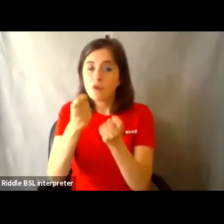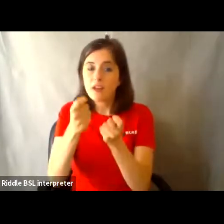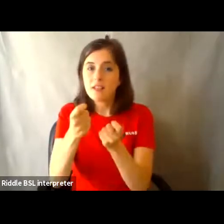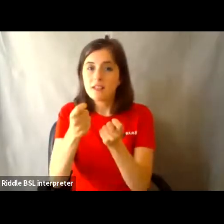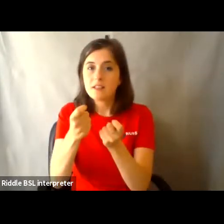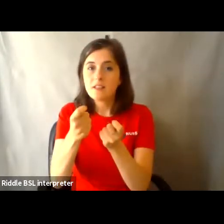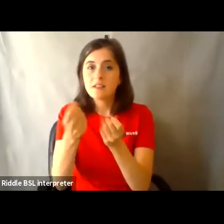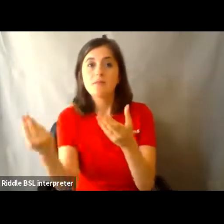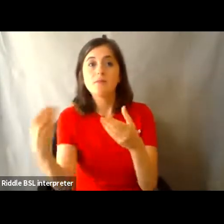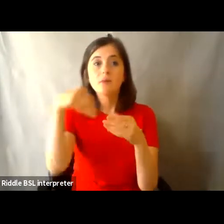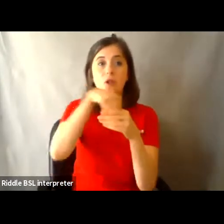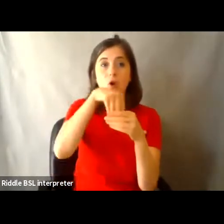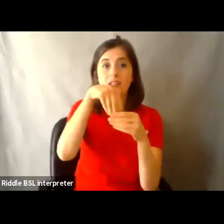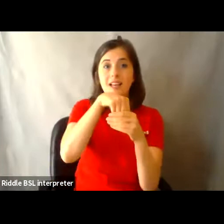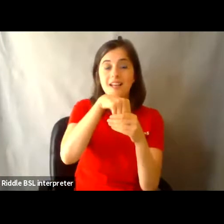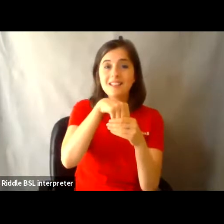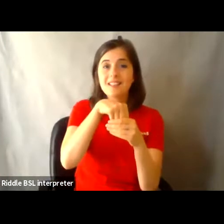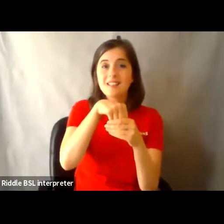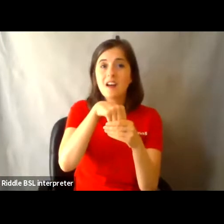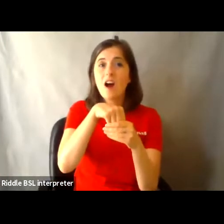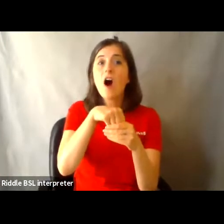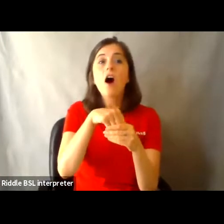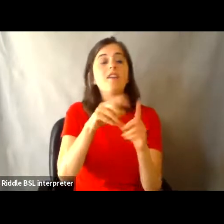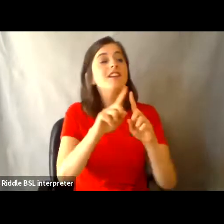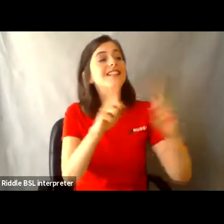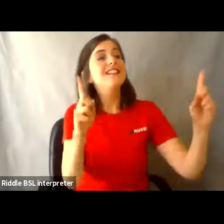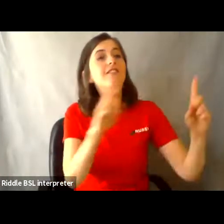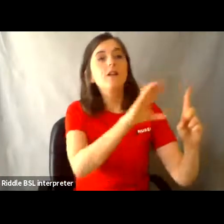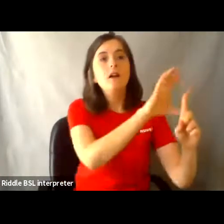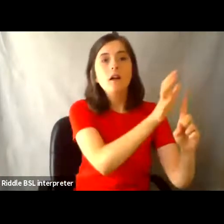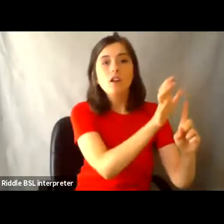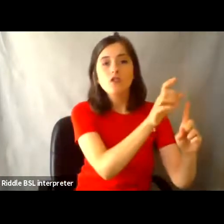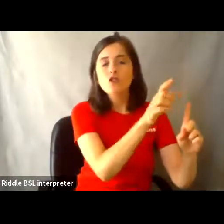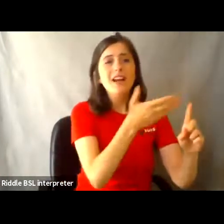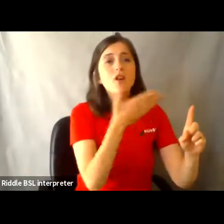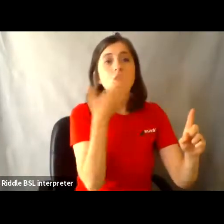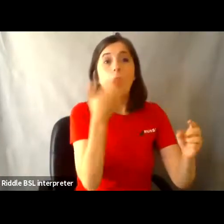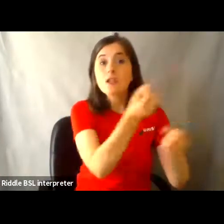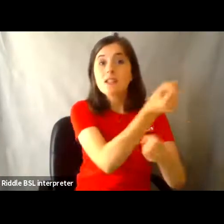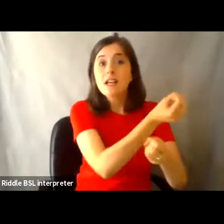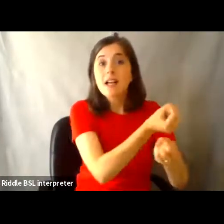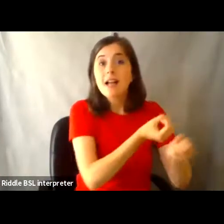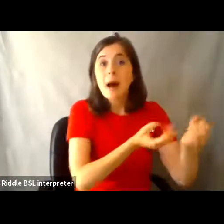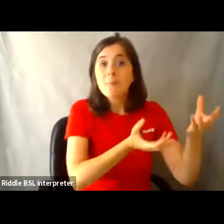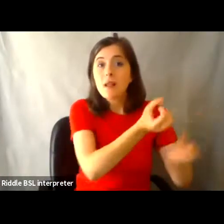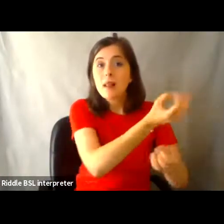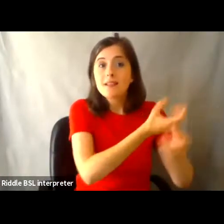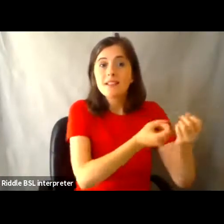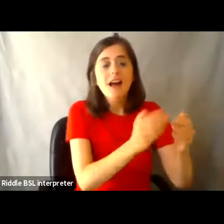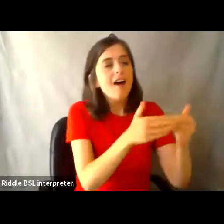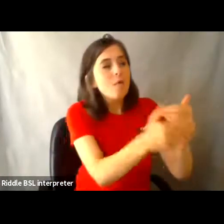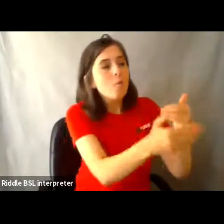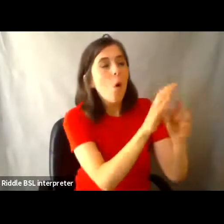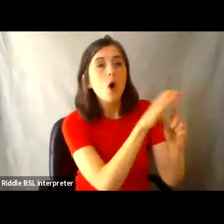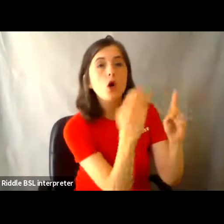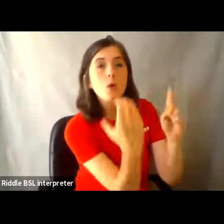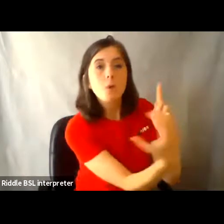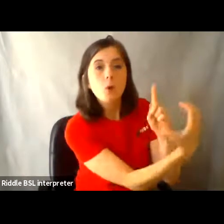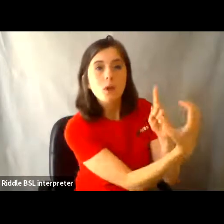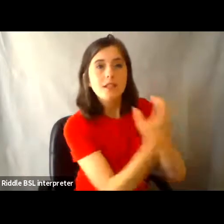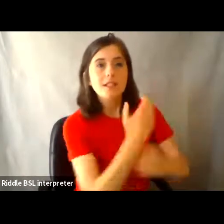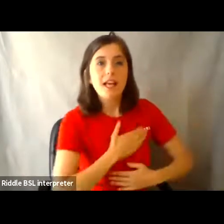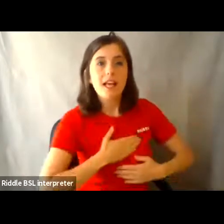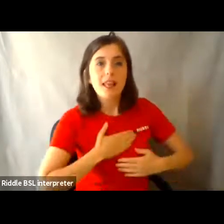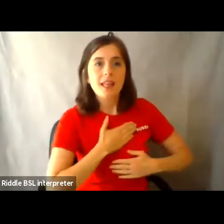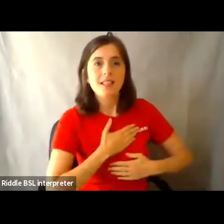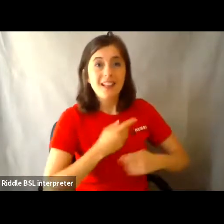of non-capitalist countries and countries with a community ethos as opposed to an individualistic one.